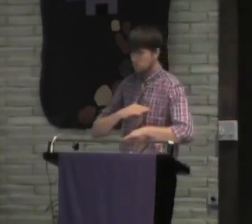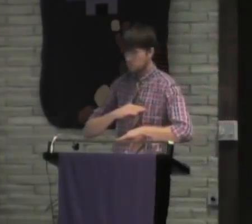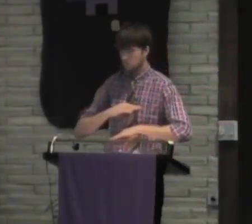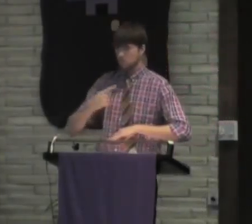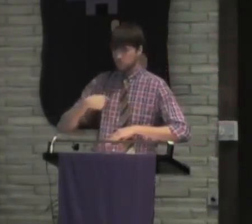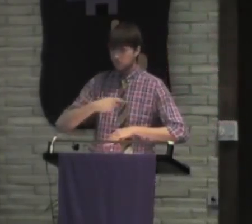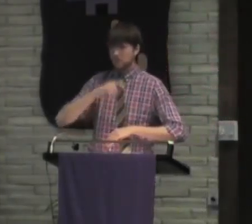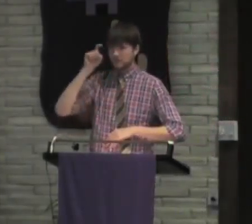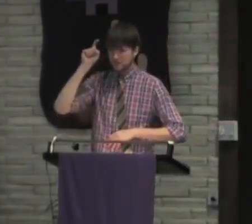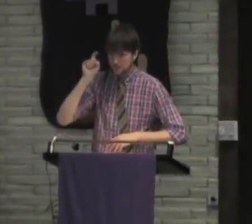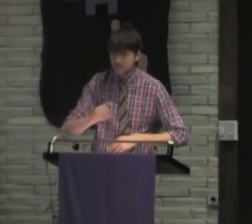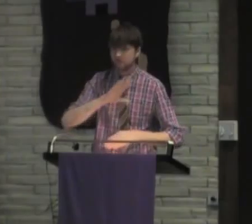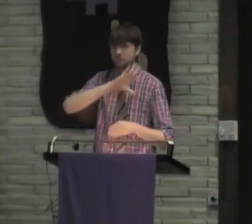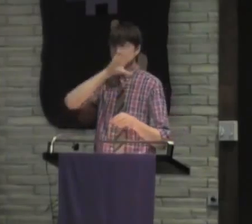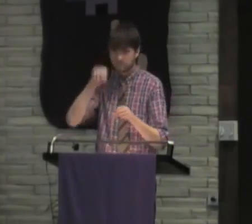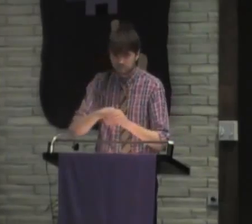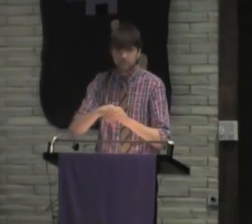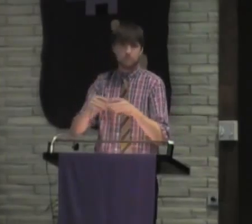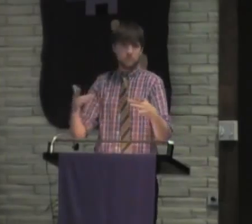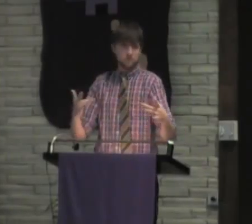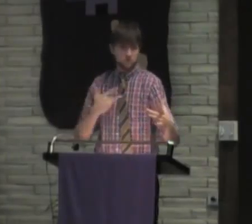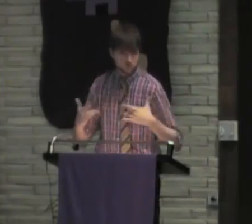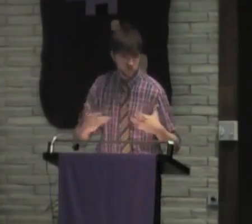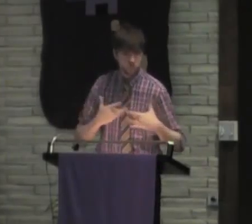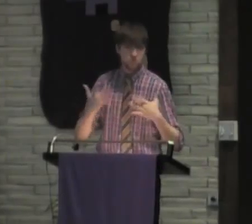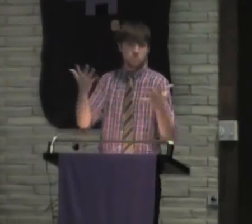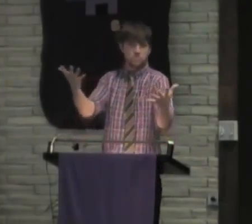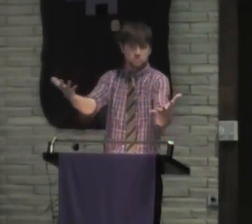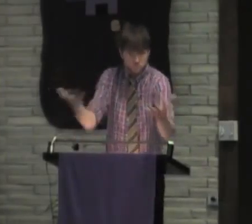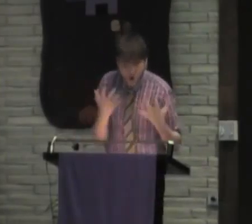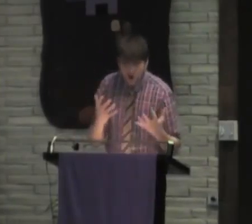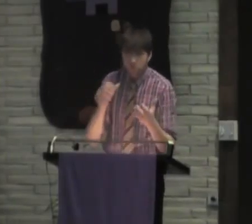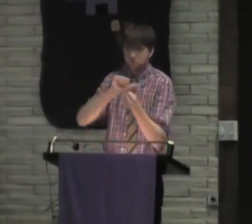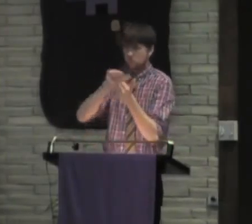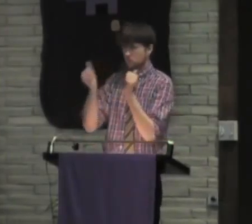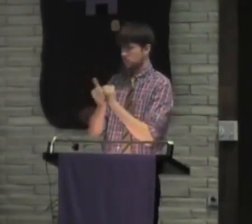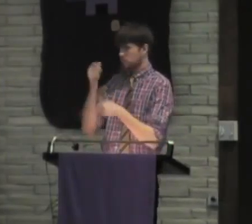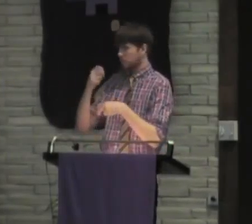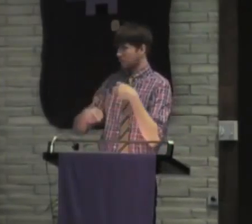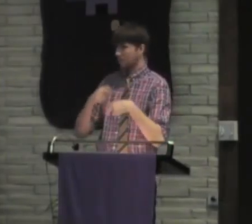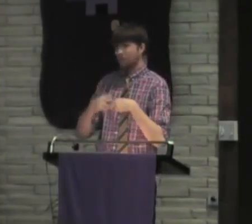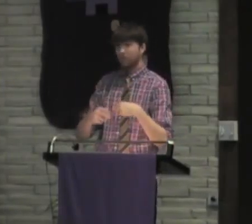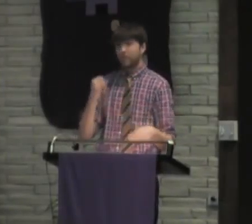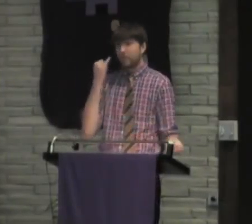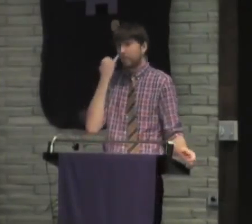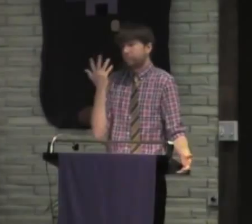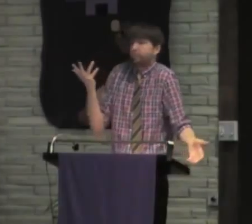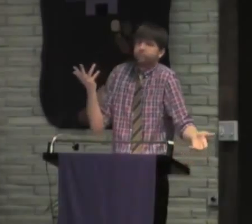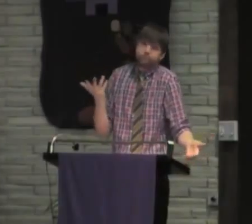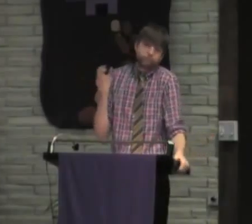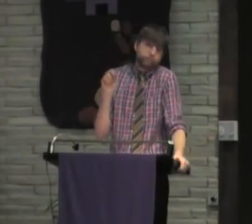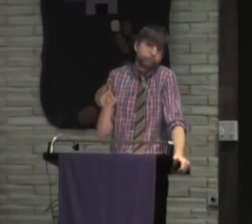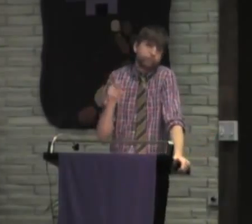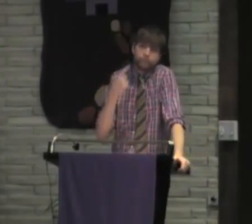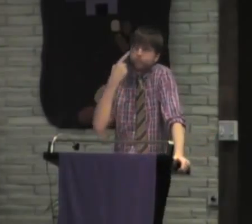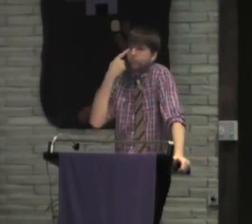feel, be able to feel satisfied. We need to be so concerned that we